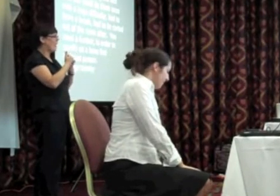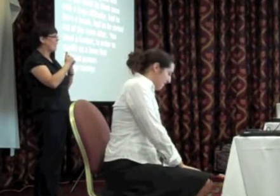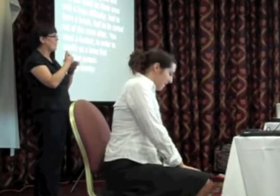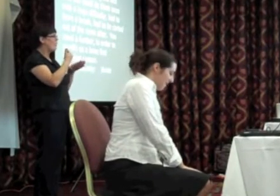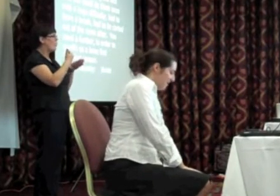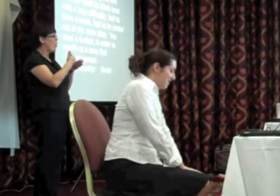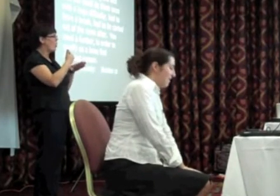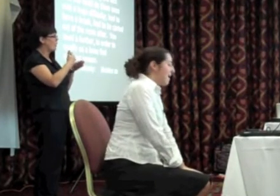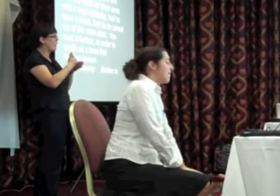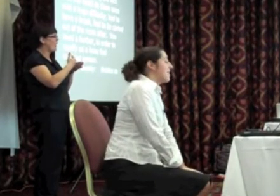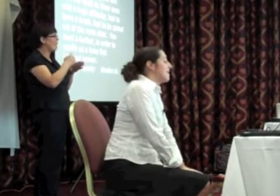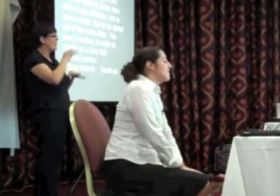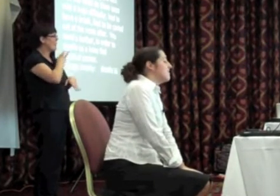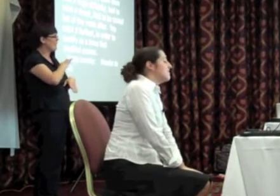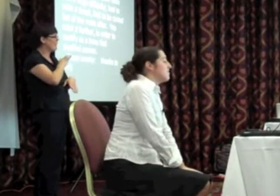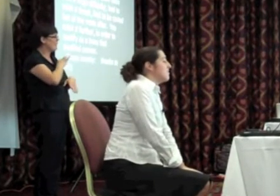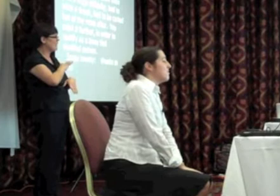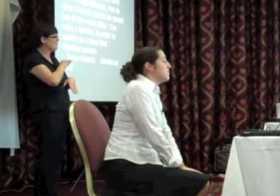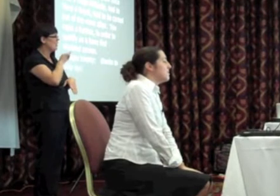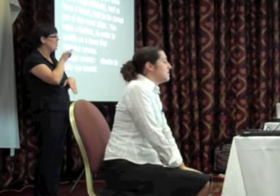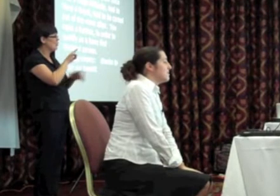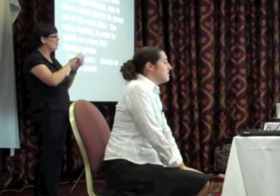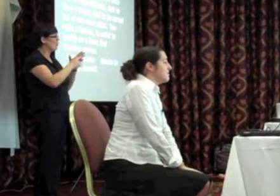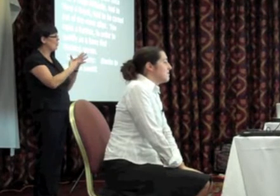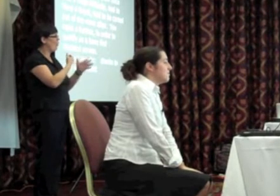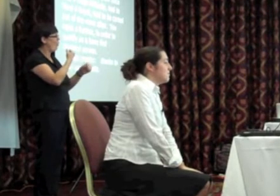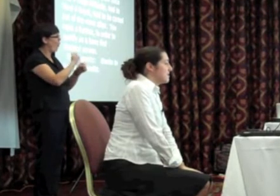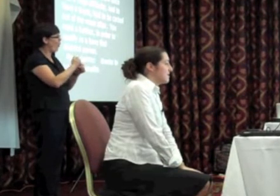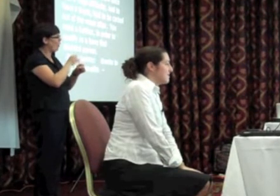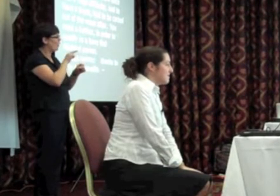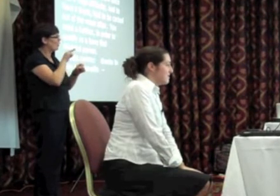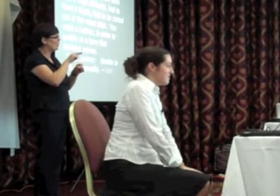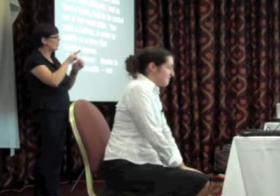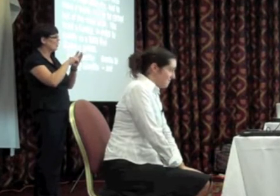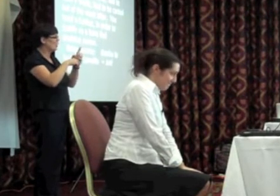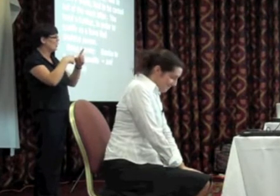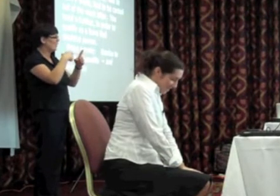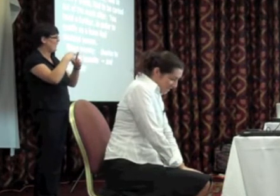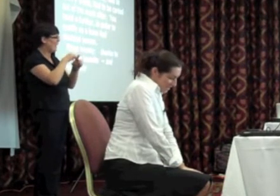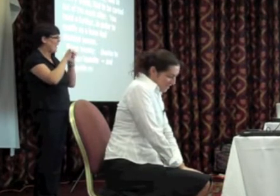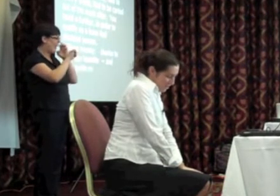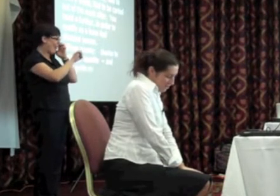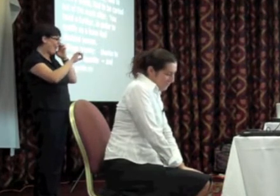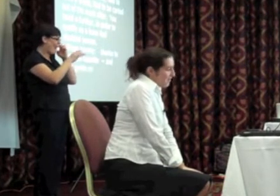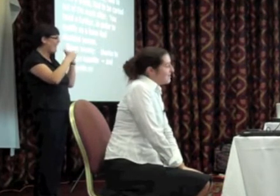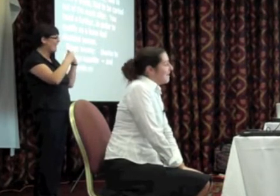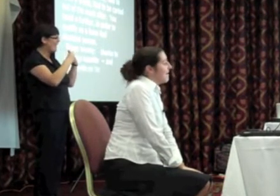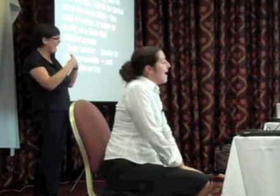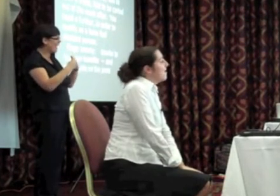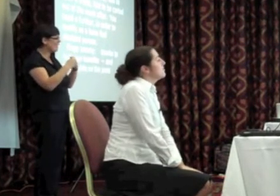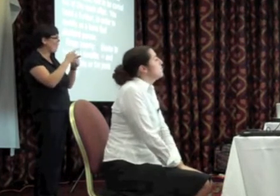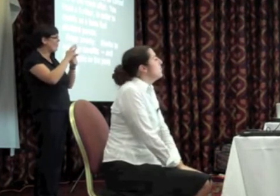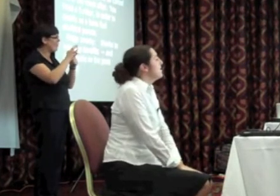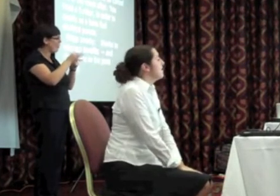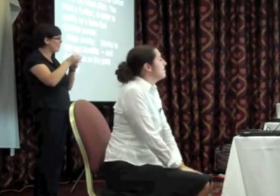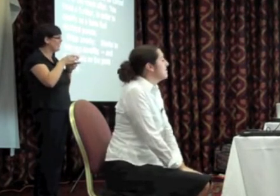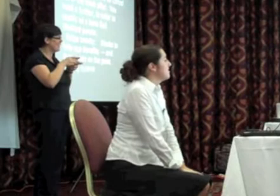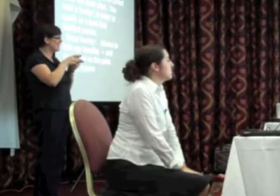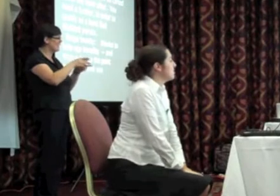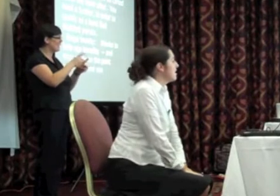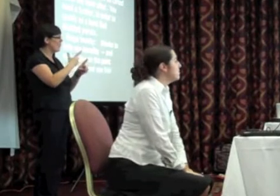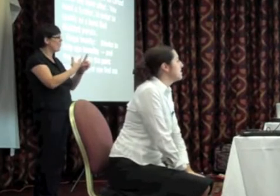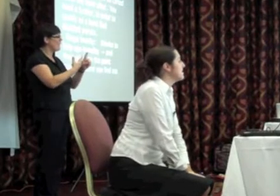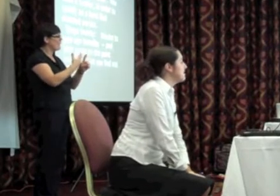workandbenefits.org.uk and their guides on the point scoring system, you find out how to appeal